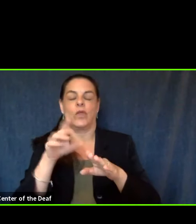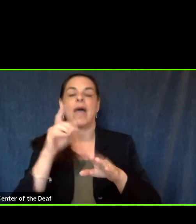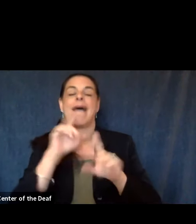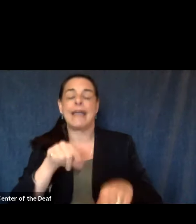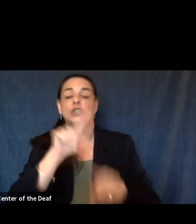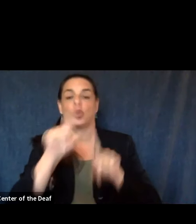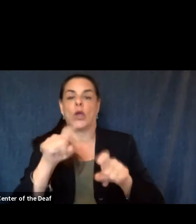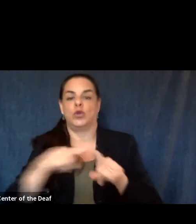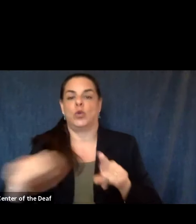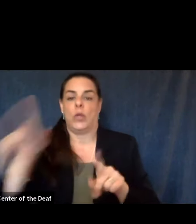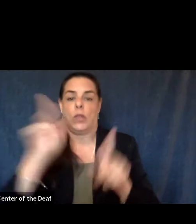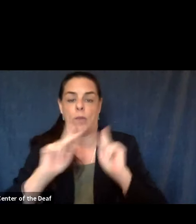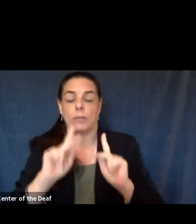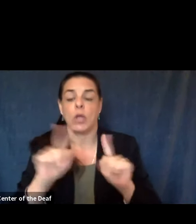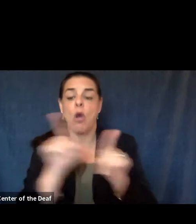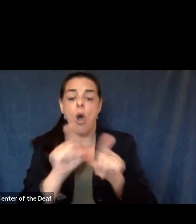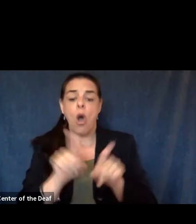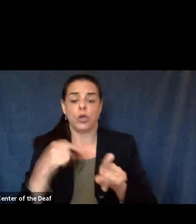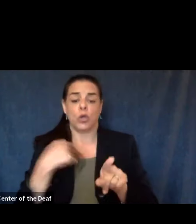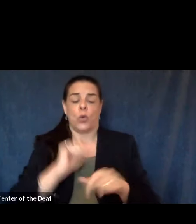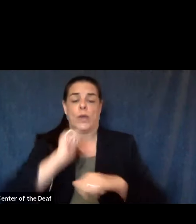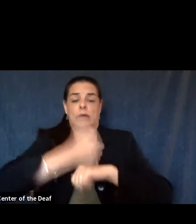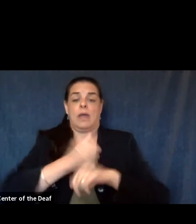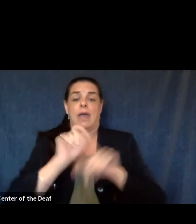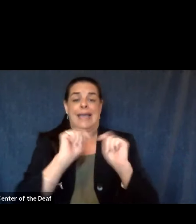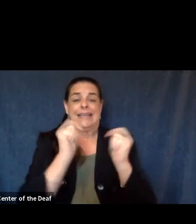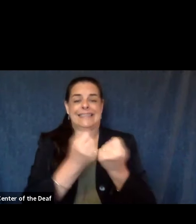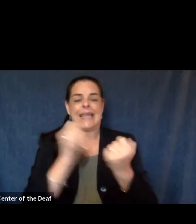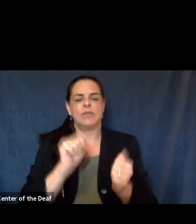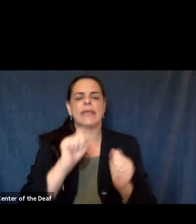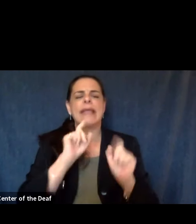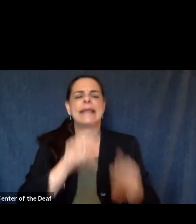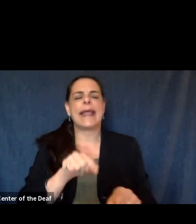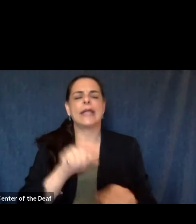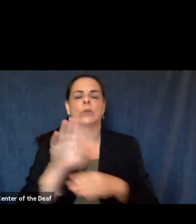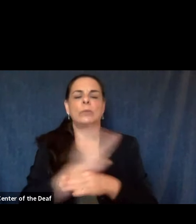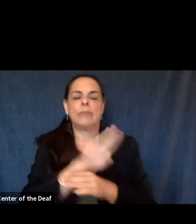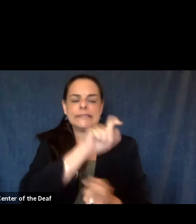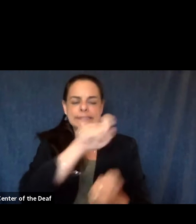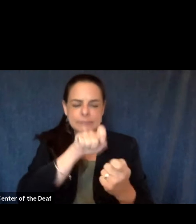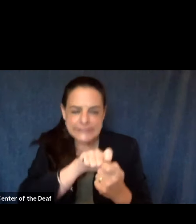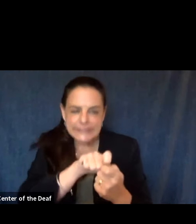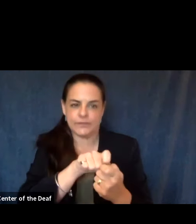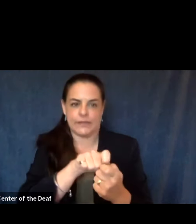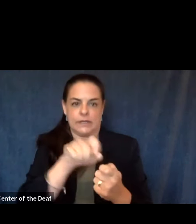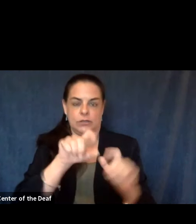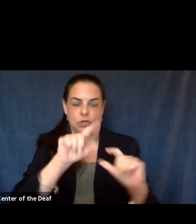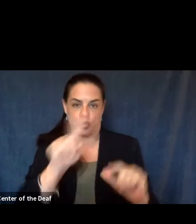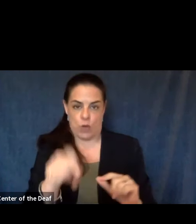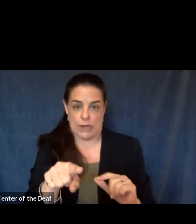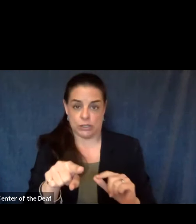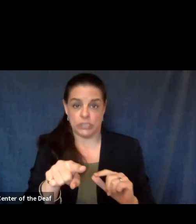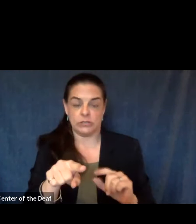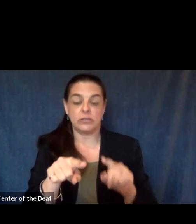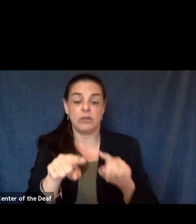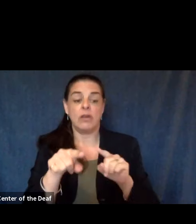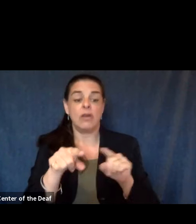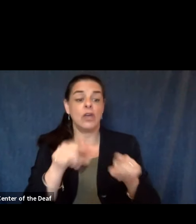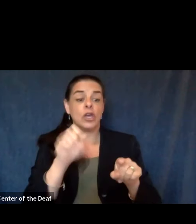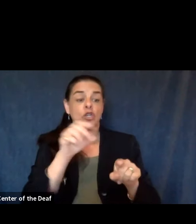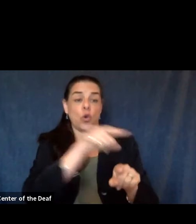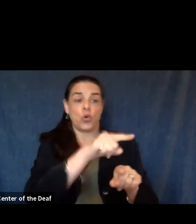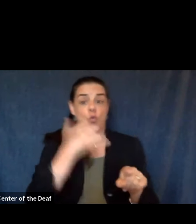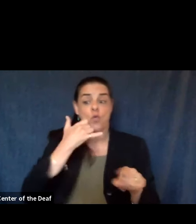answer industry-specific questions. Those questions we refer to this team by 311. So make sure you